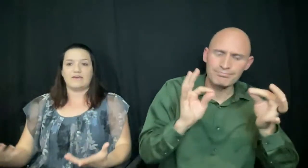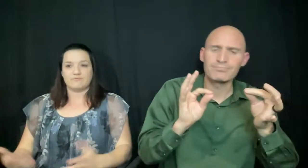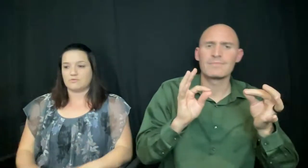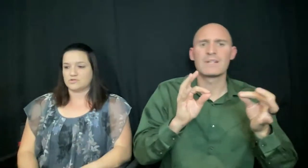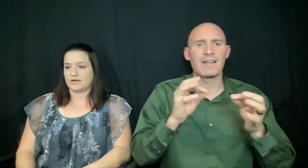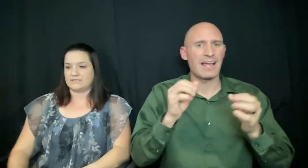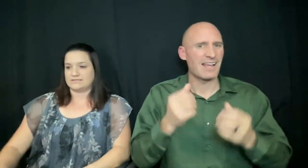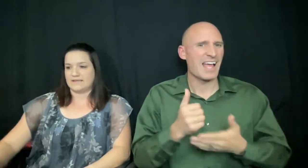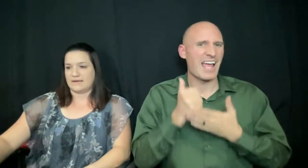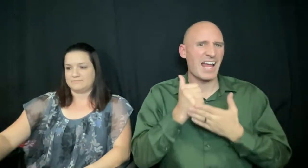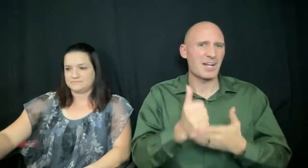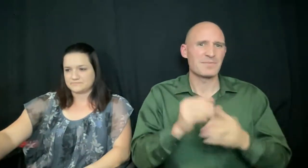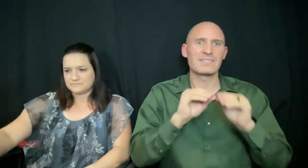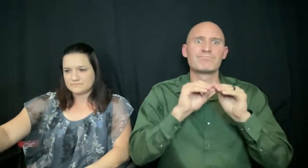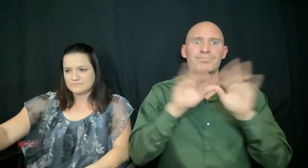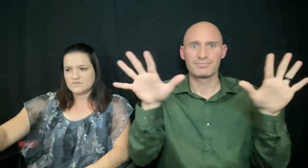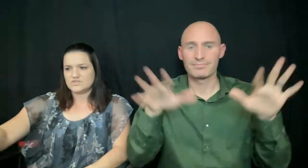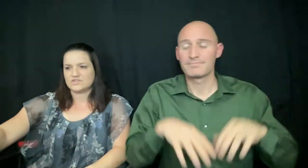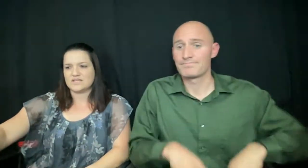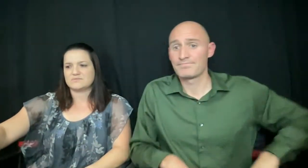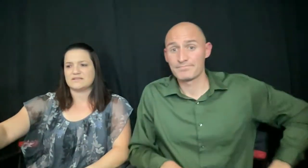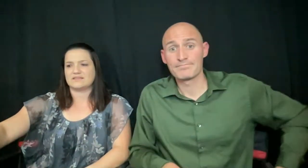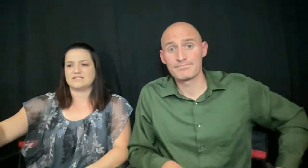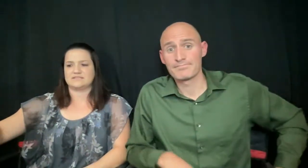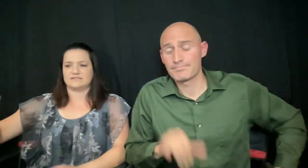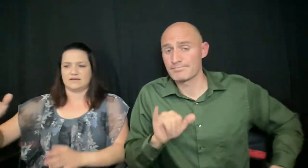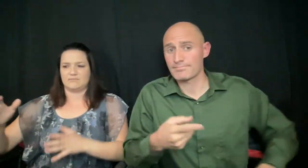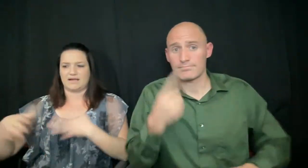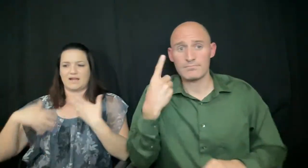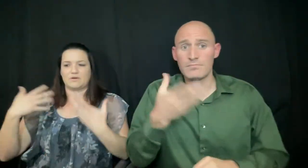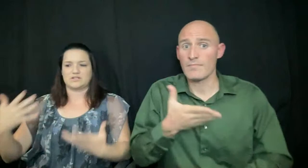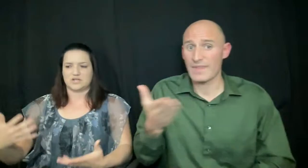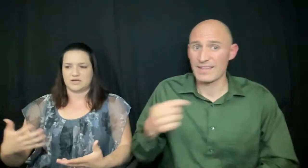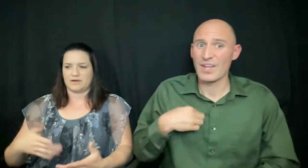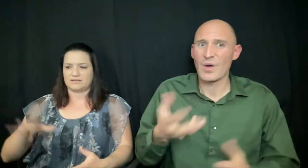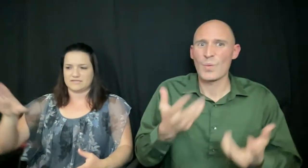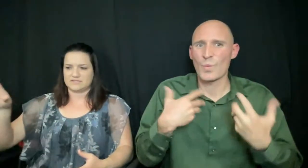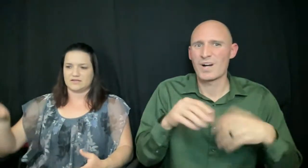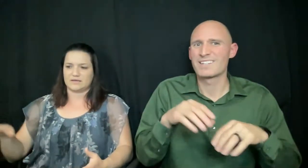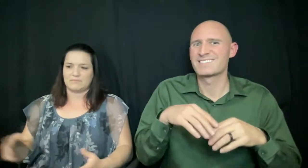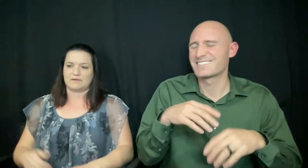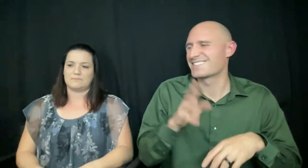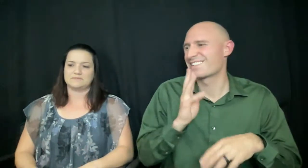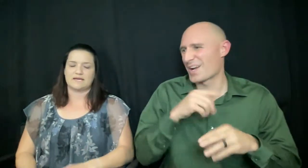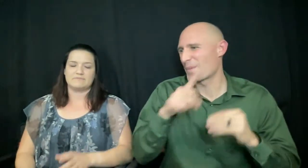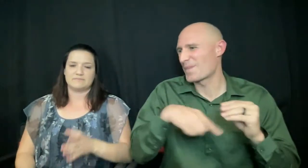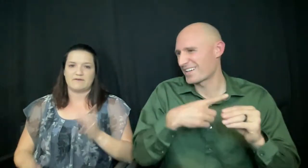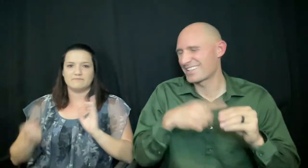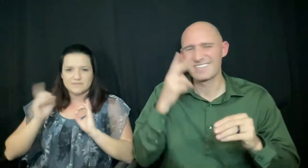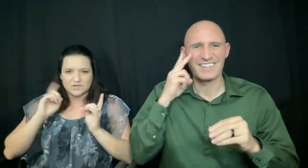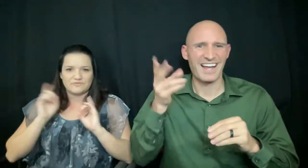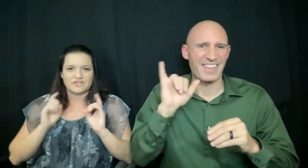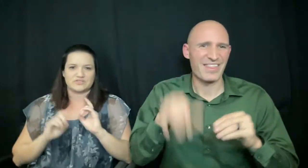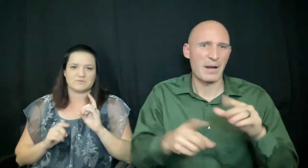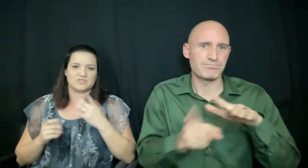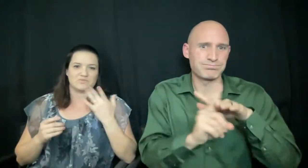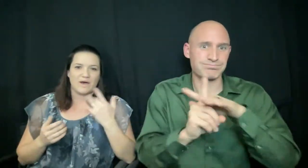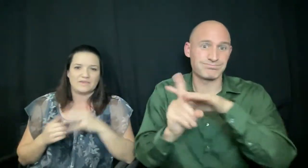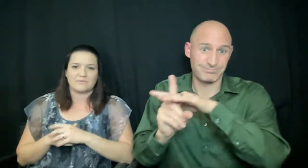what we're trying to say. So that's one of the things I kind of wanted to talk about because I saw it come up a couple of times about, facial expressions, why they're